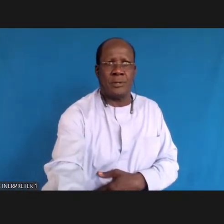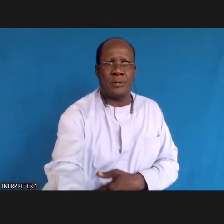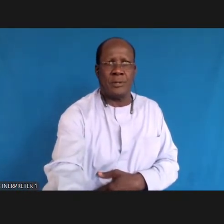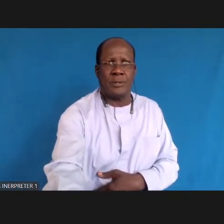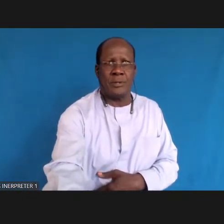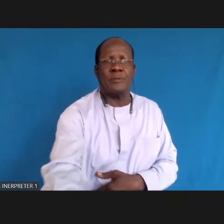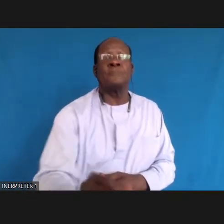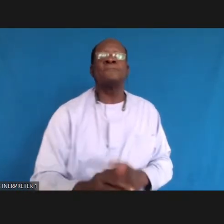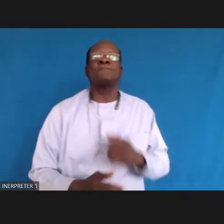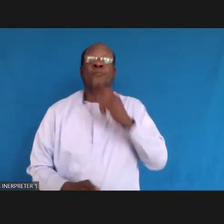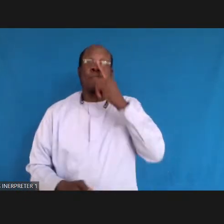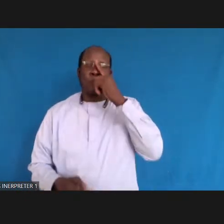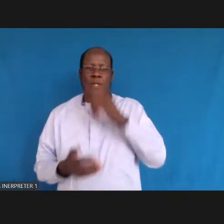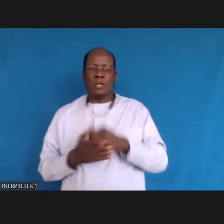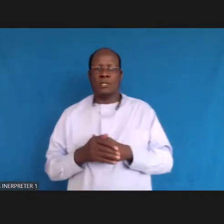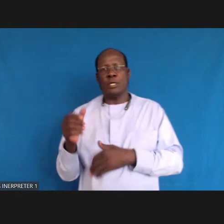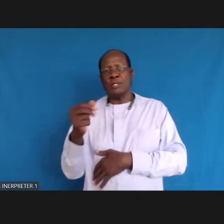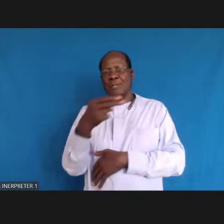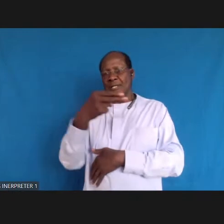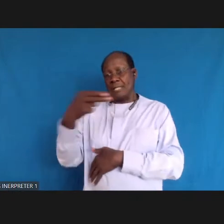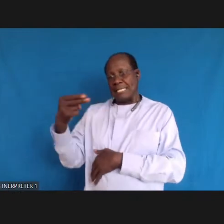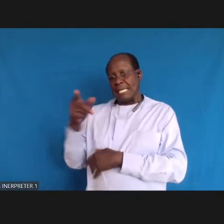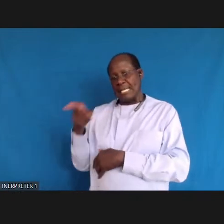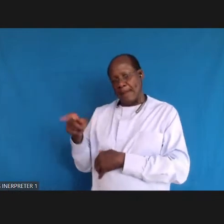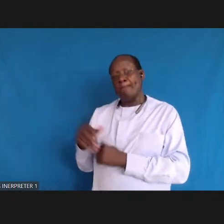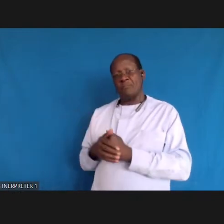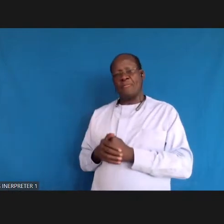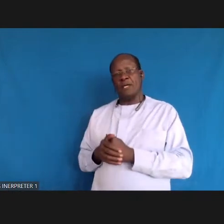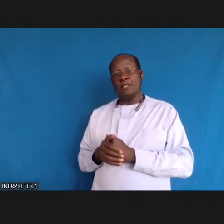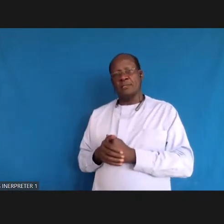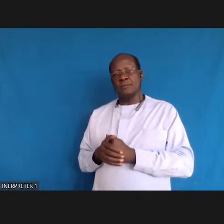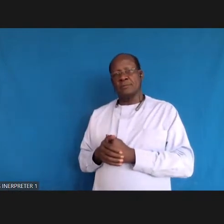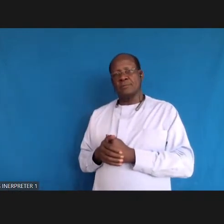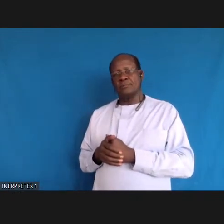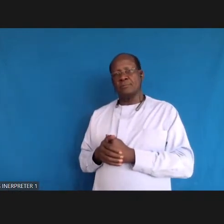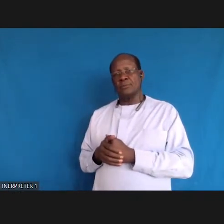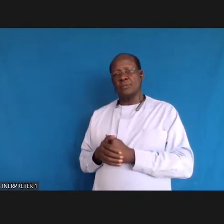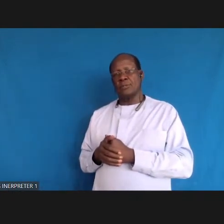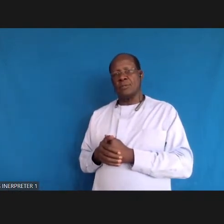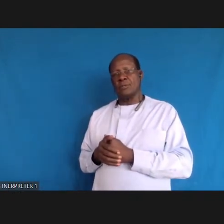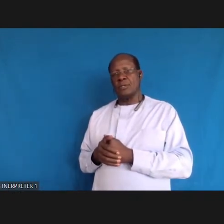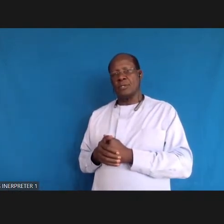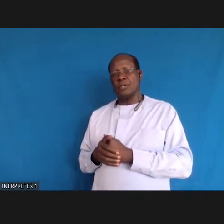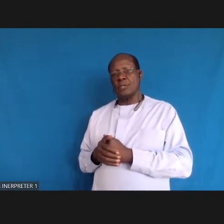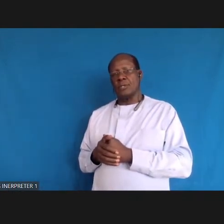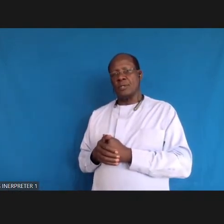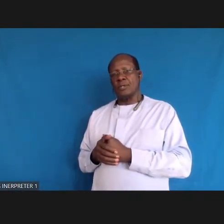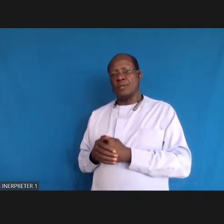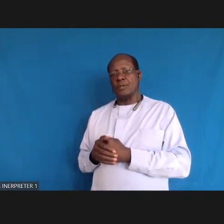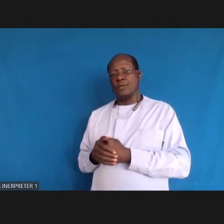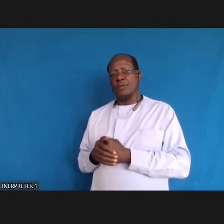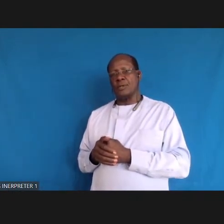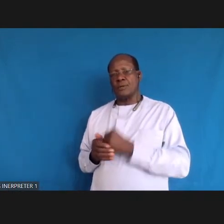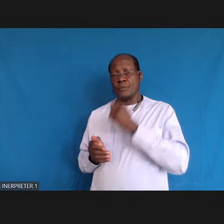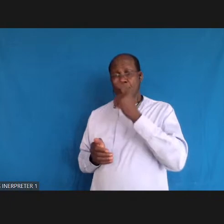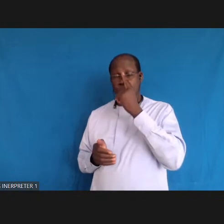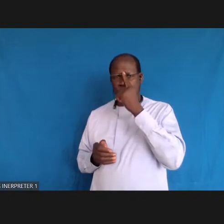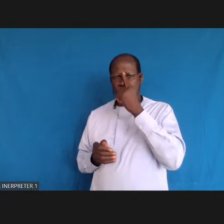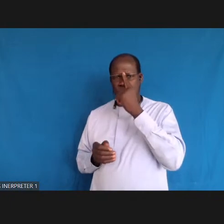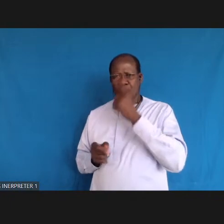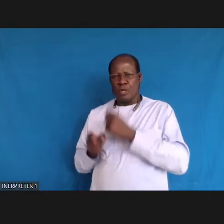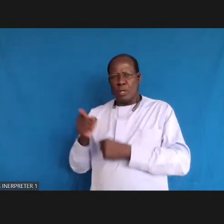but you're founder of Black Girls Dreams Initiative. We have heard from various interventions,